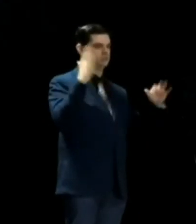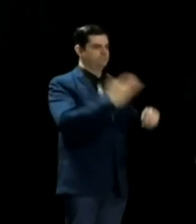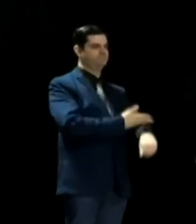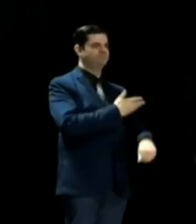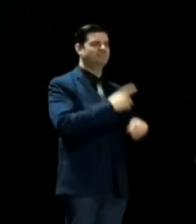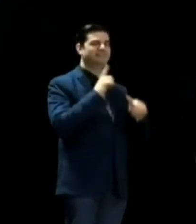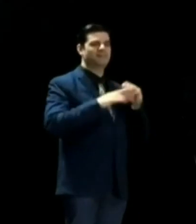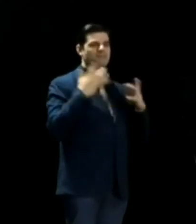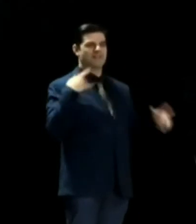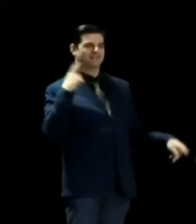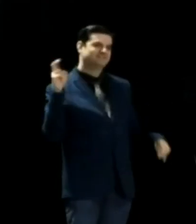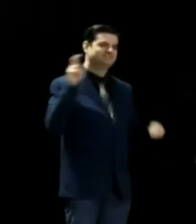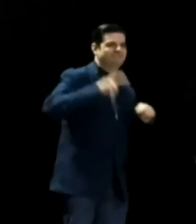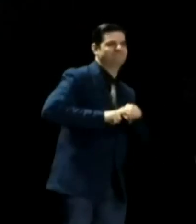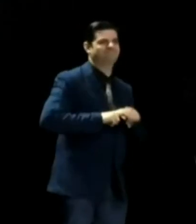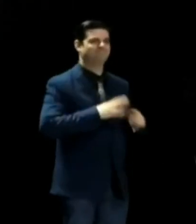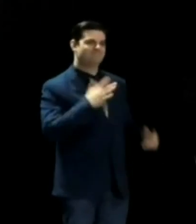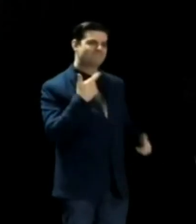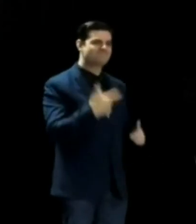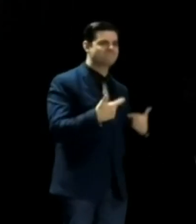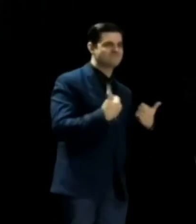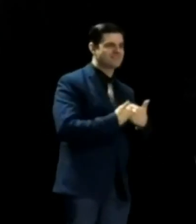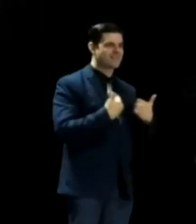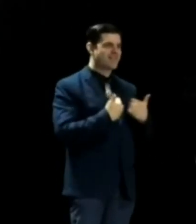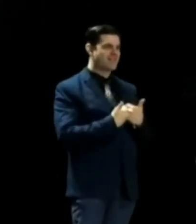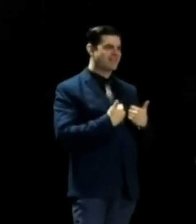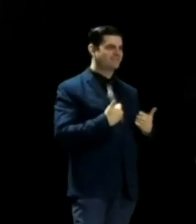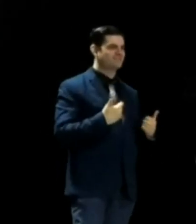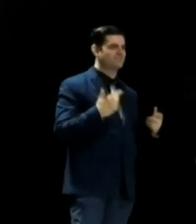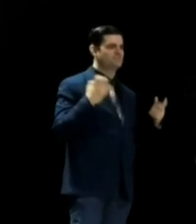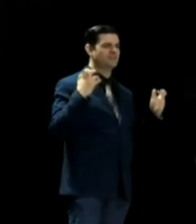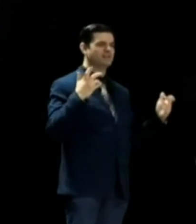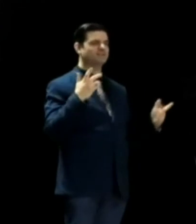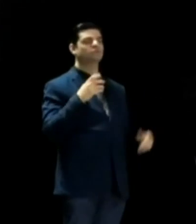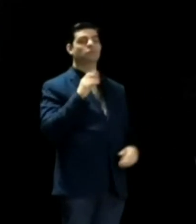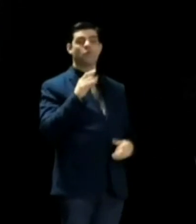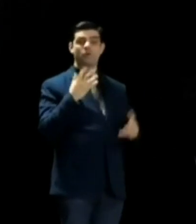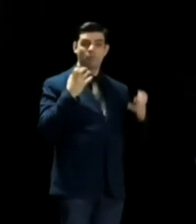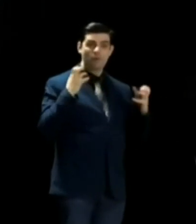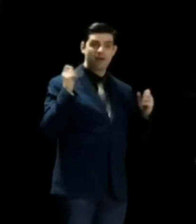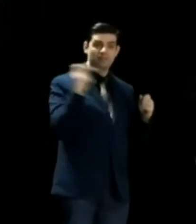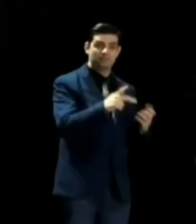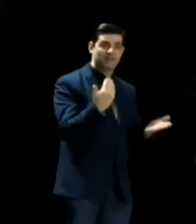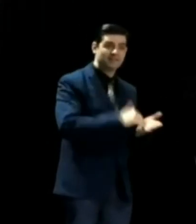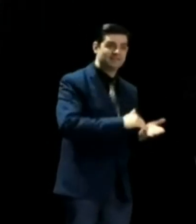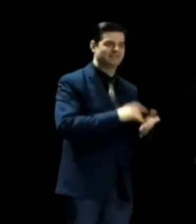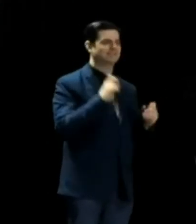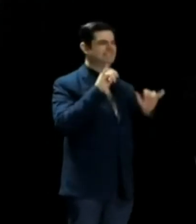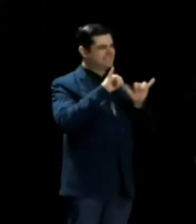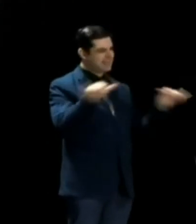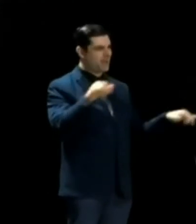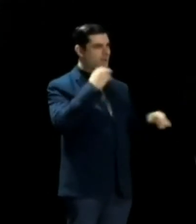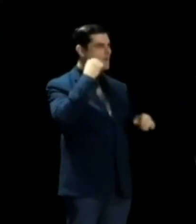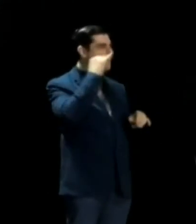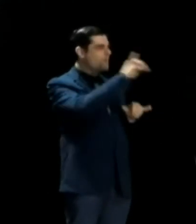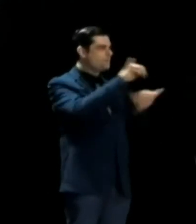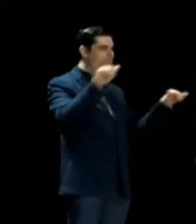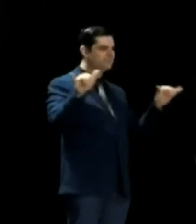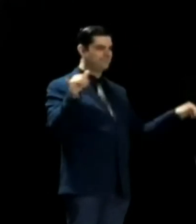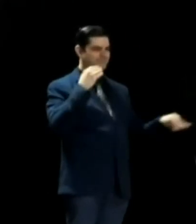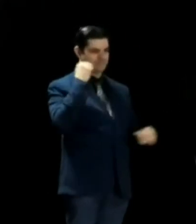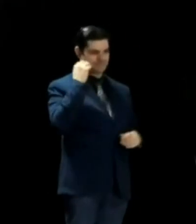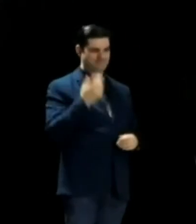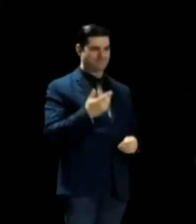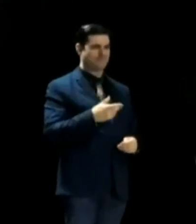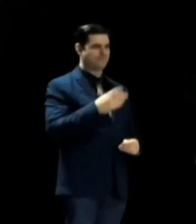faster, help me starve this virus, stay home, be smart, be safe. And in